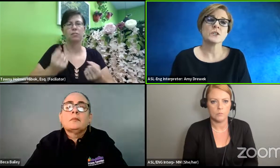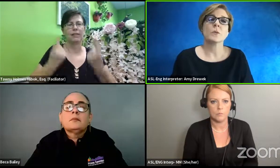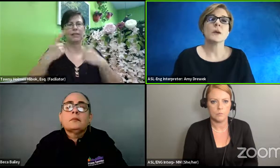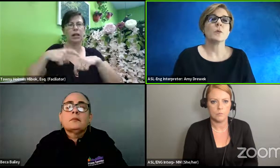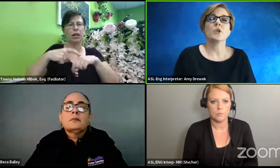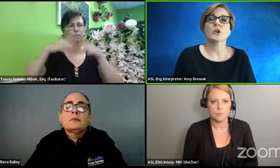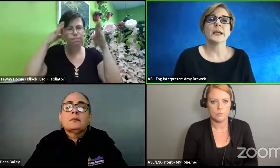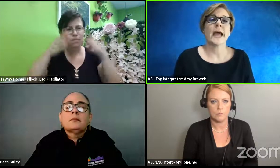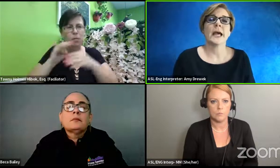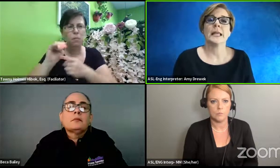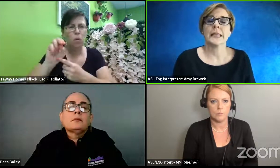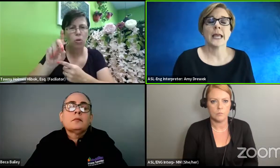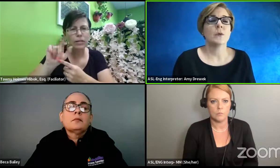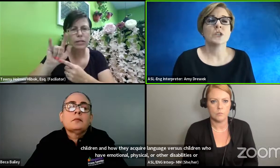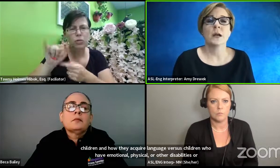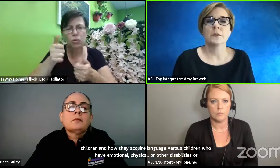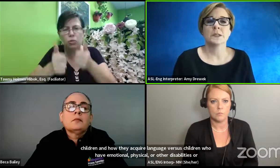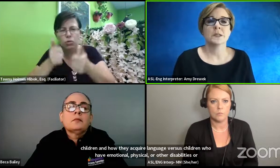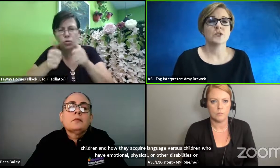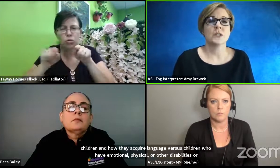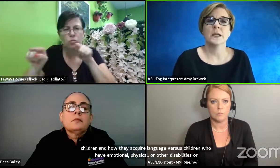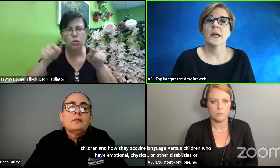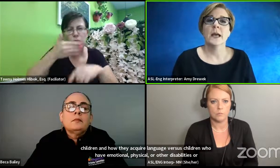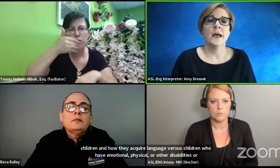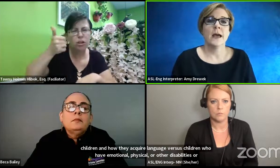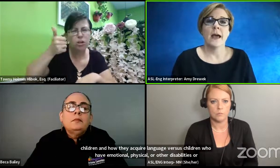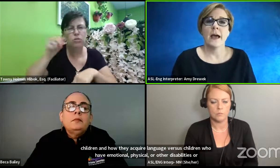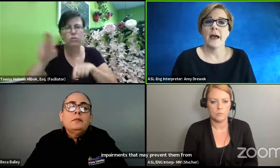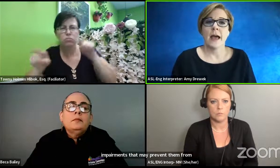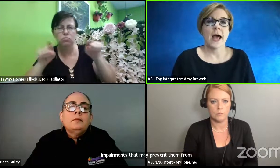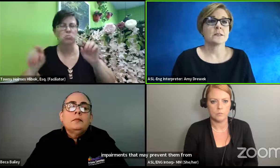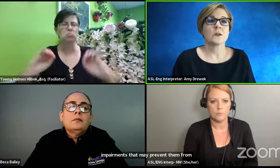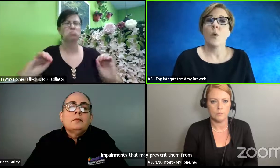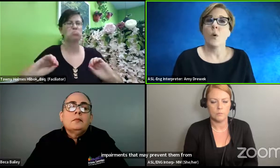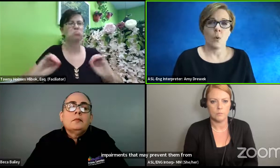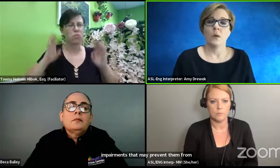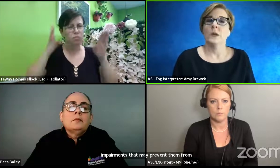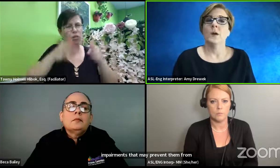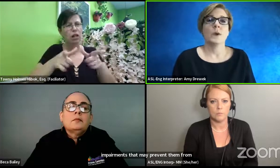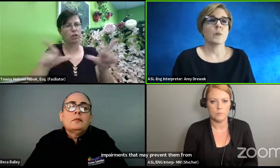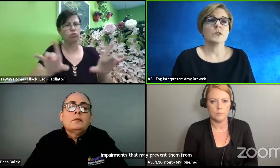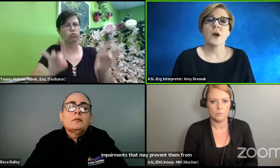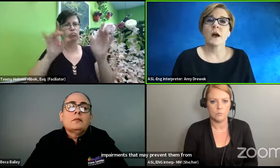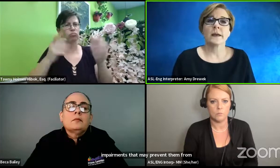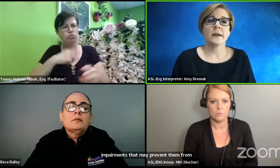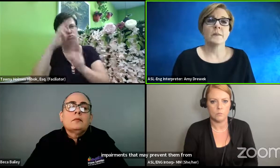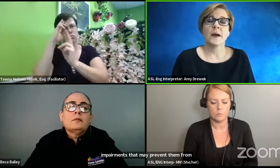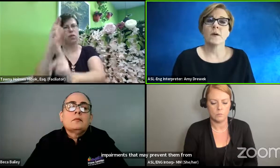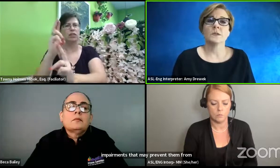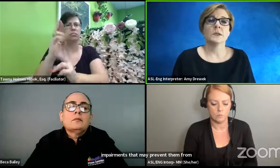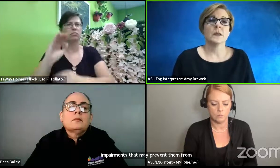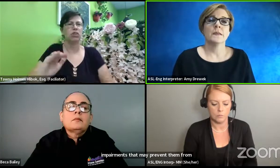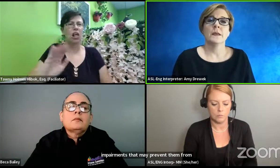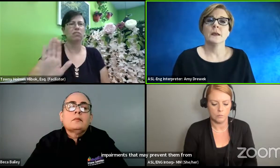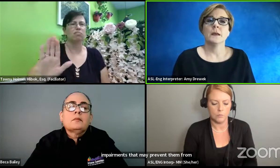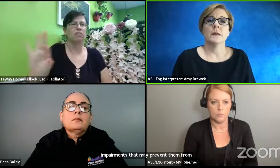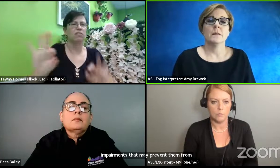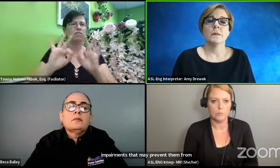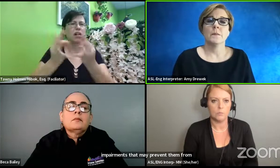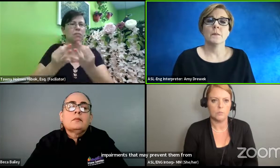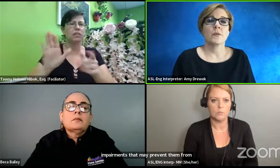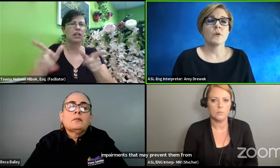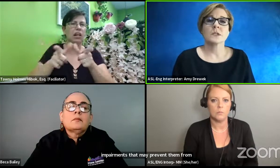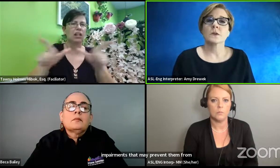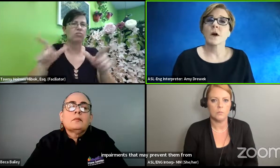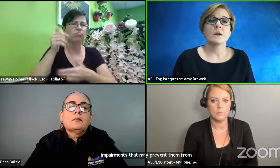language acquisition, we were looking at language acquisition as a whole. We weren't talking about